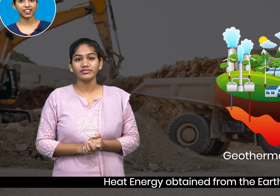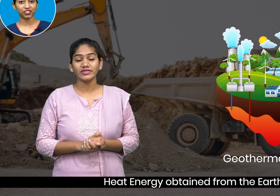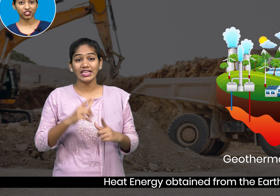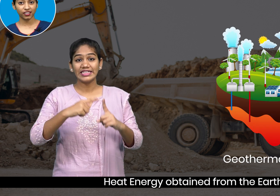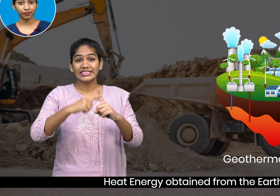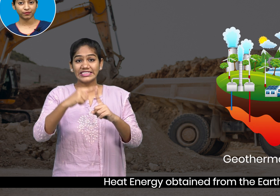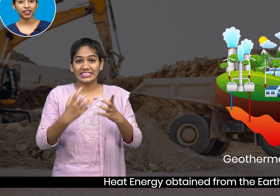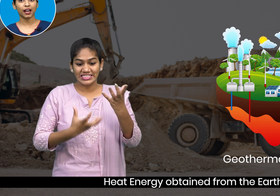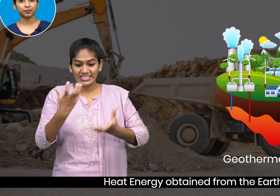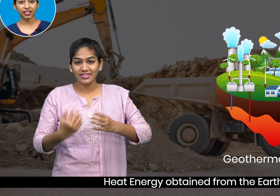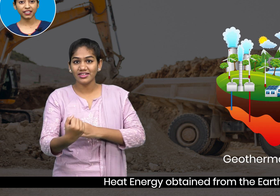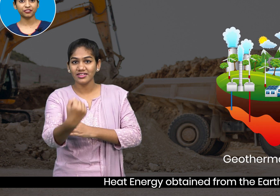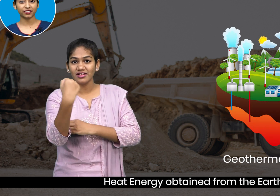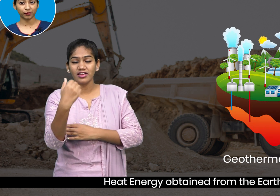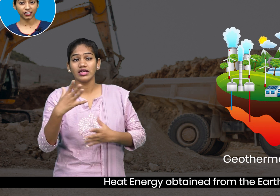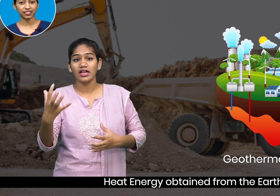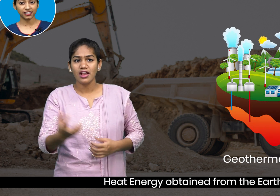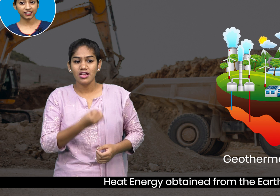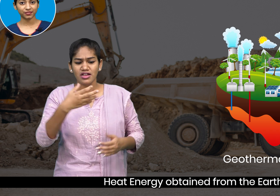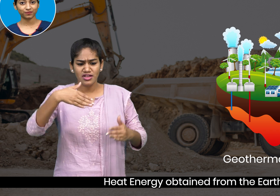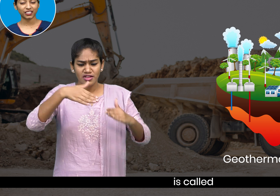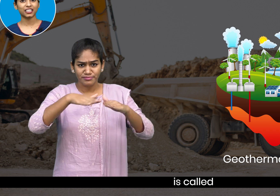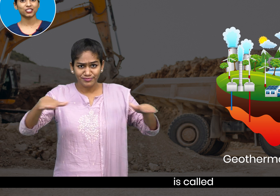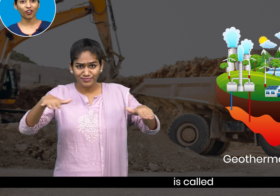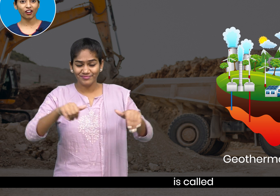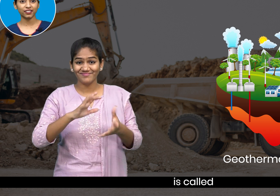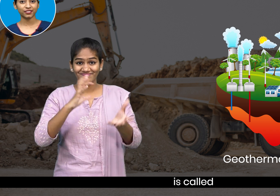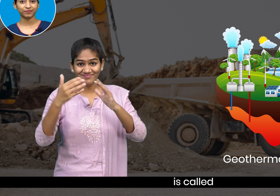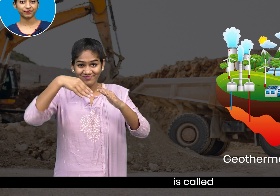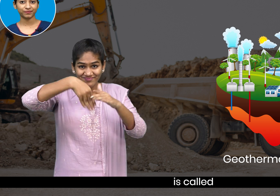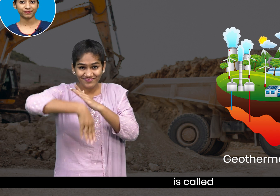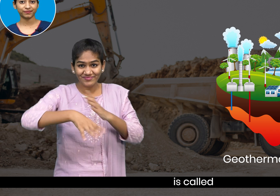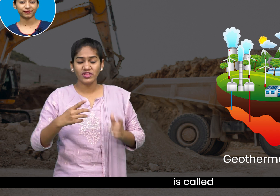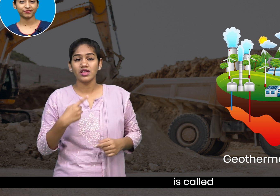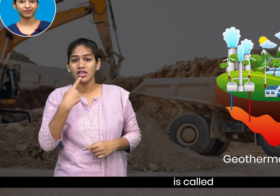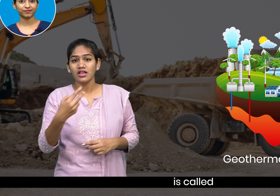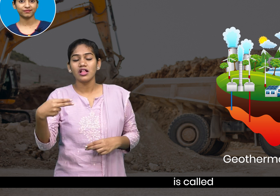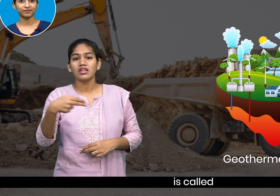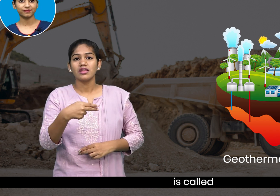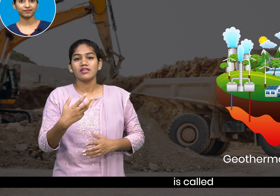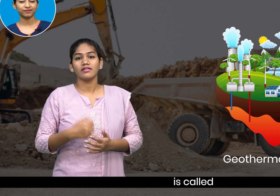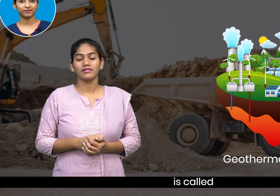Heat energy obtained from the earth is called